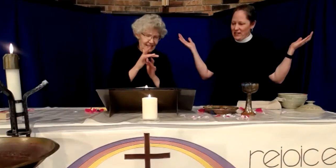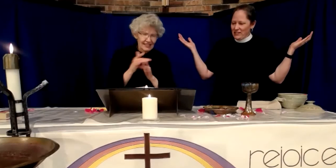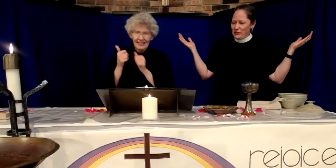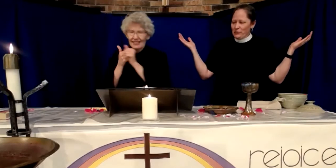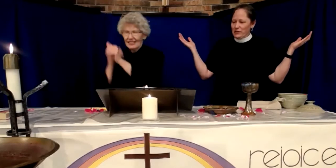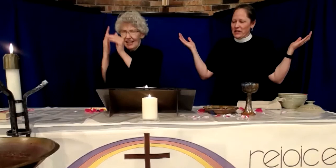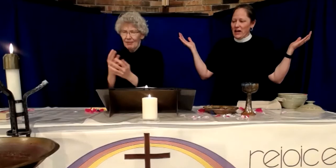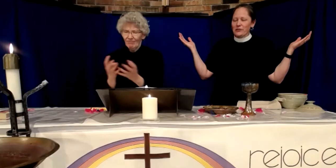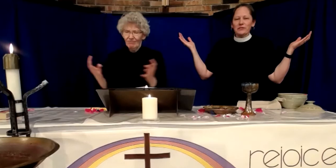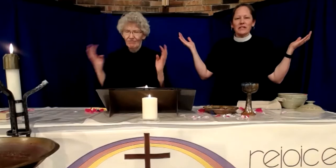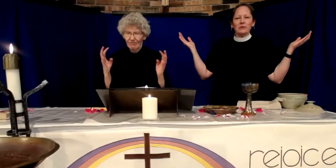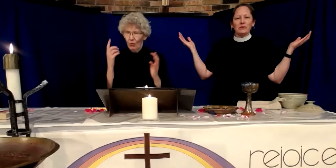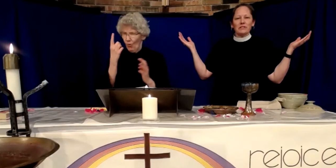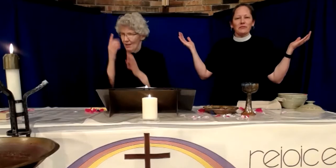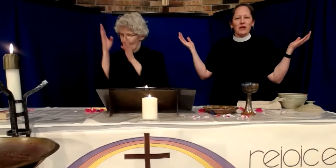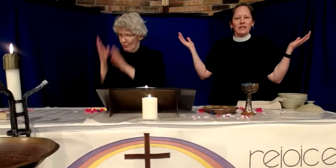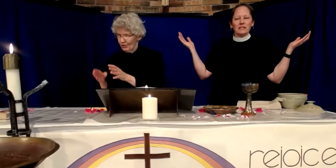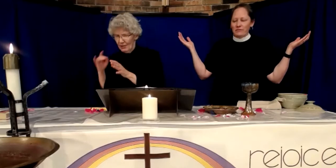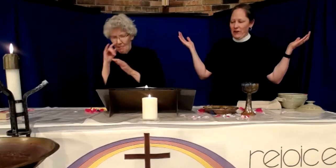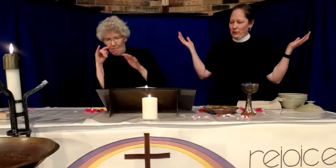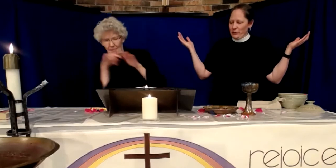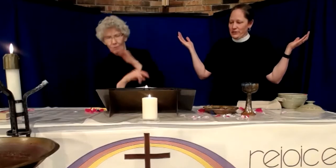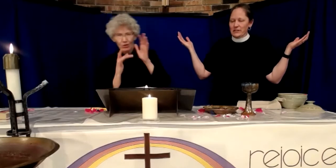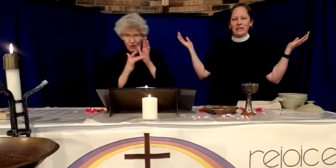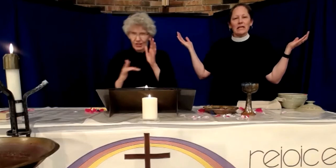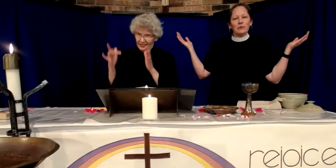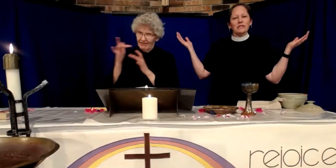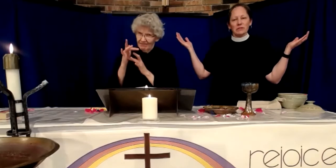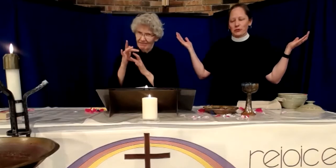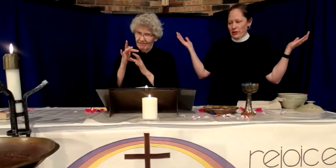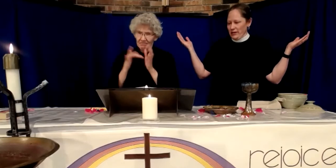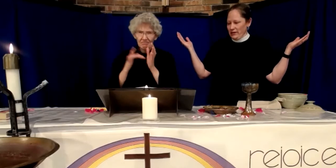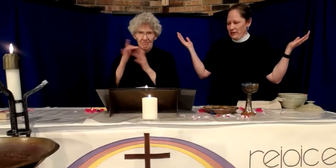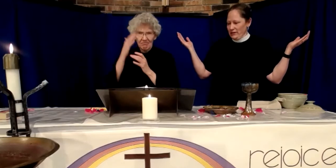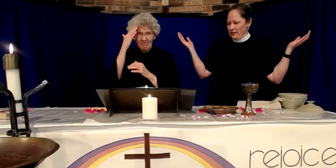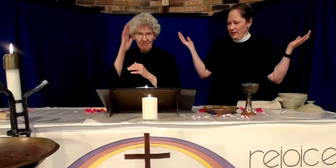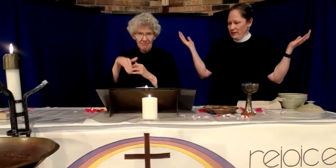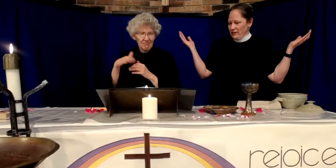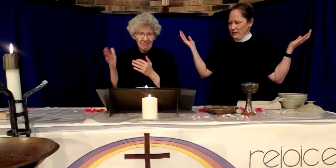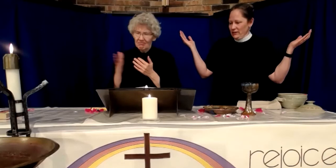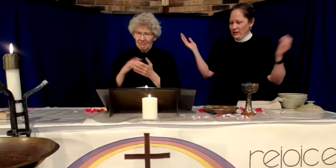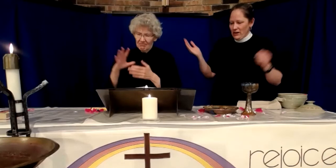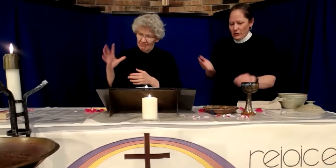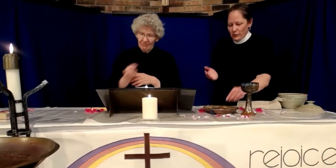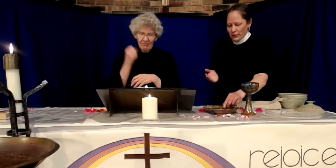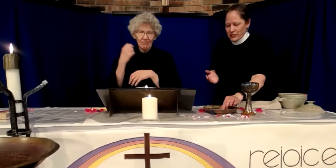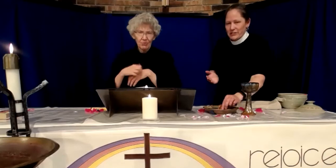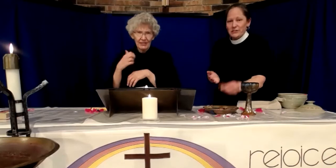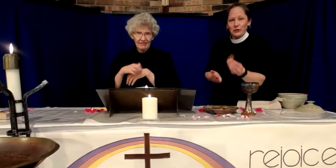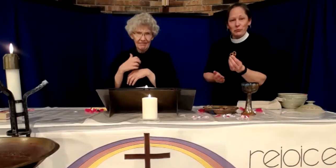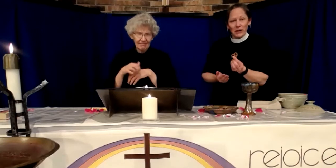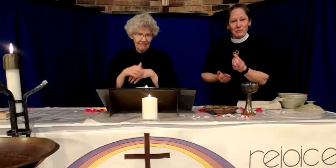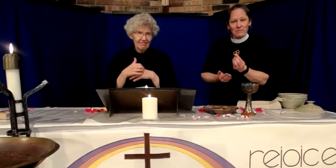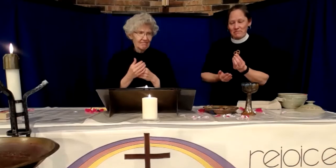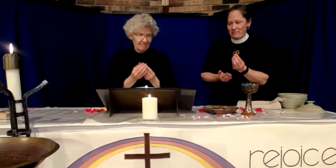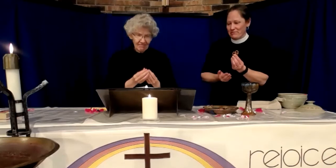Last night, when he gathered to eat with his friends and followers, he was betrayed. Our Lord Jesus